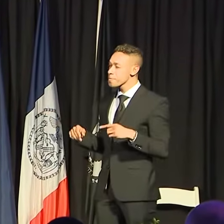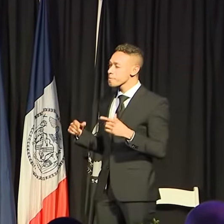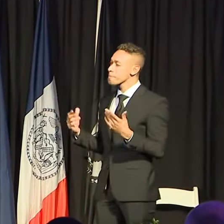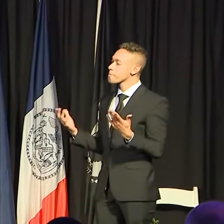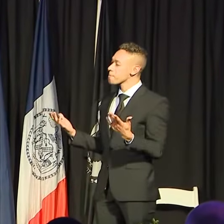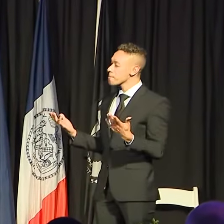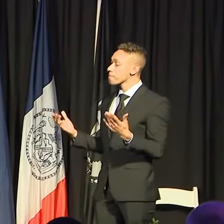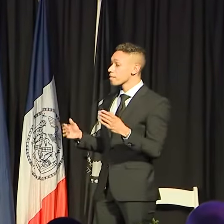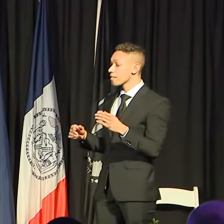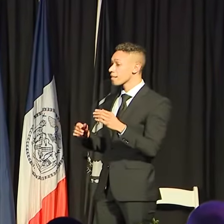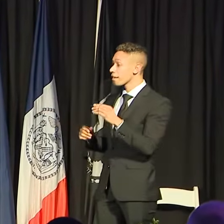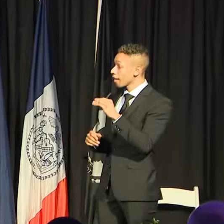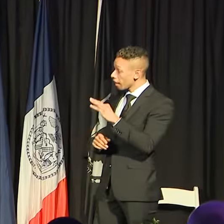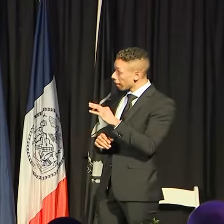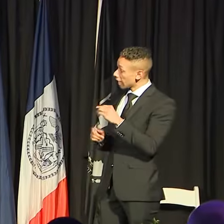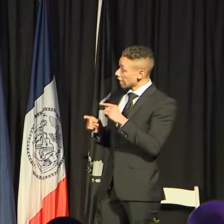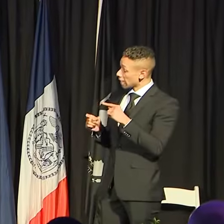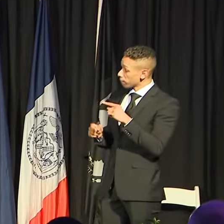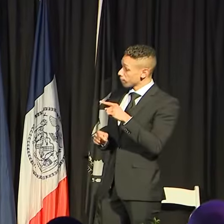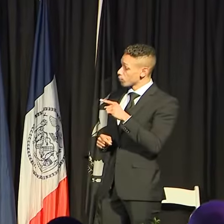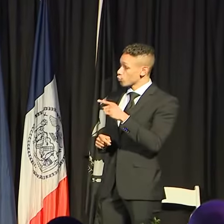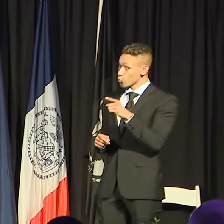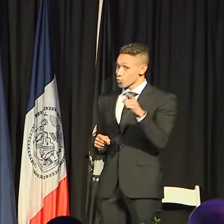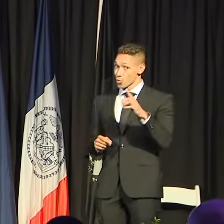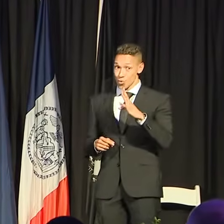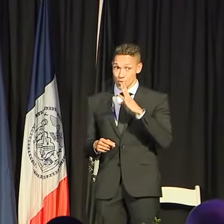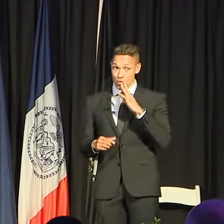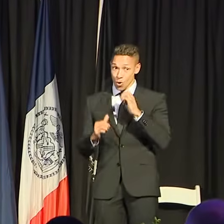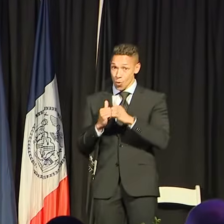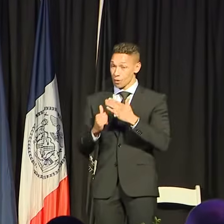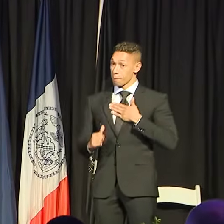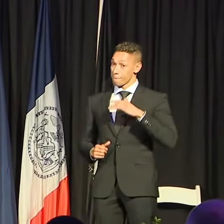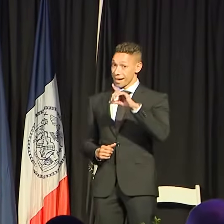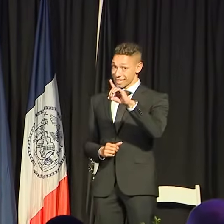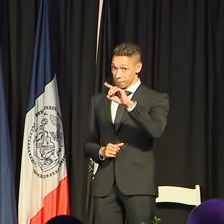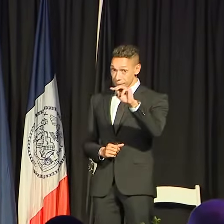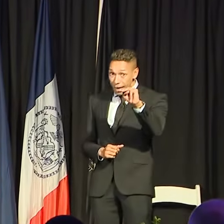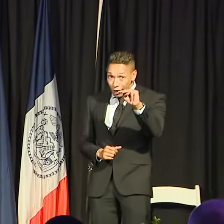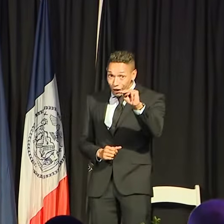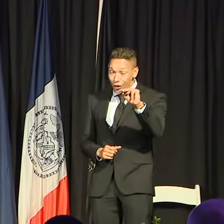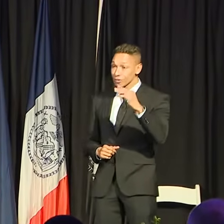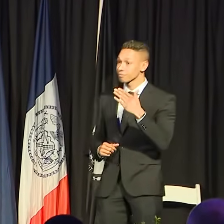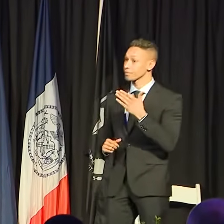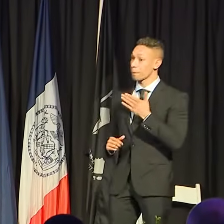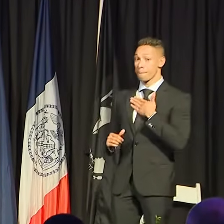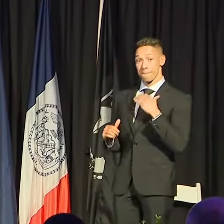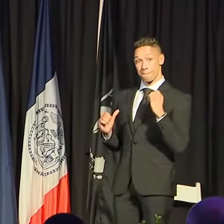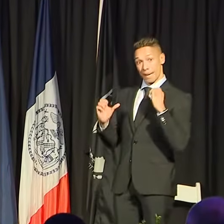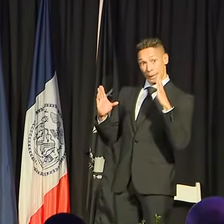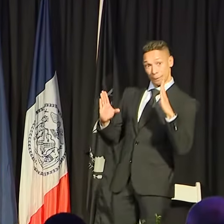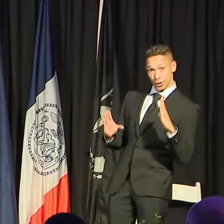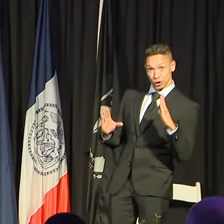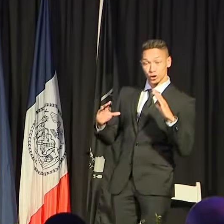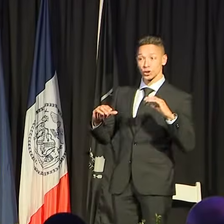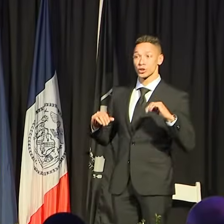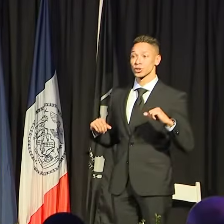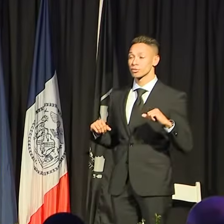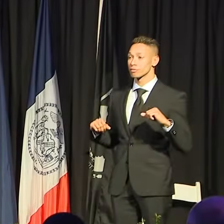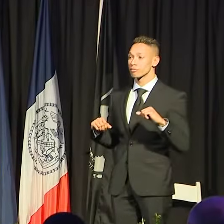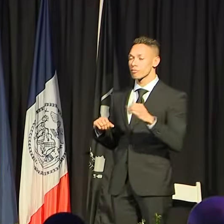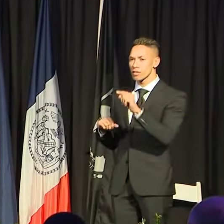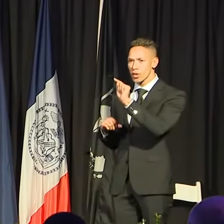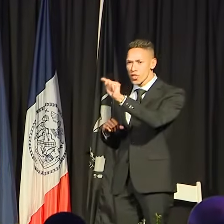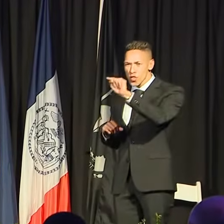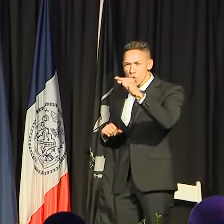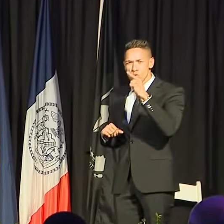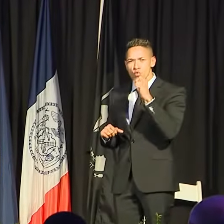And if you were to speak with my deputy mayors, my commissioners, those